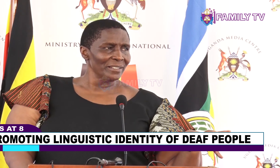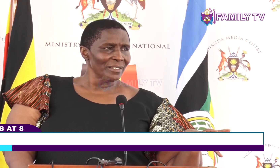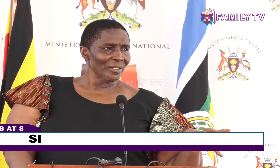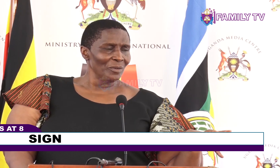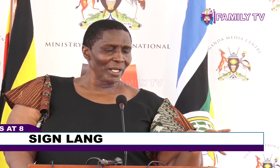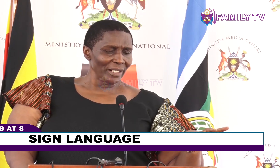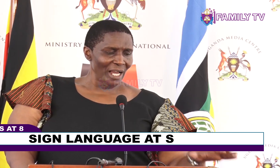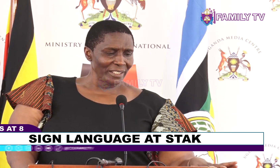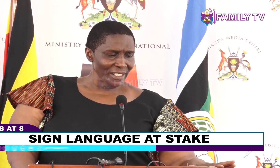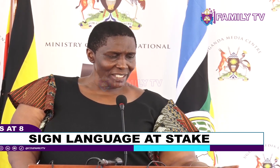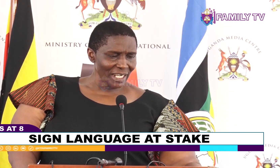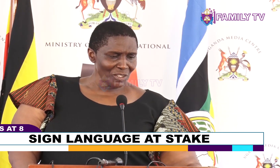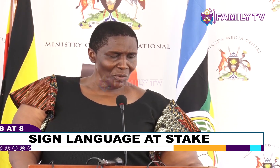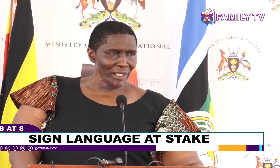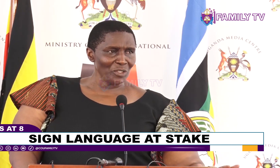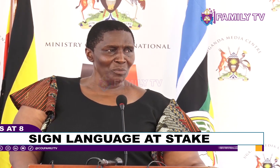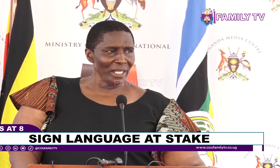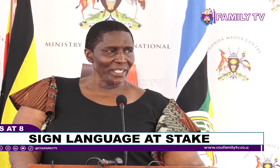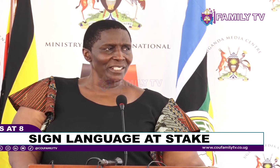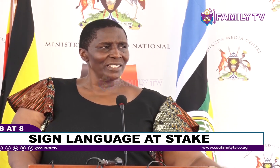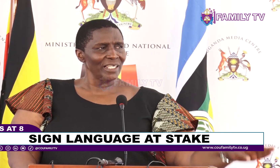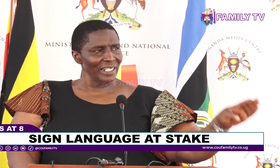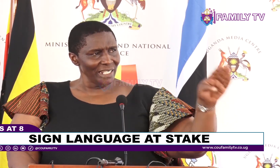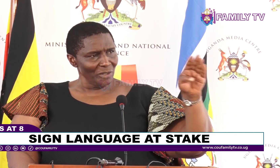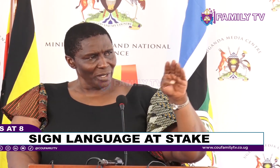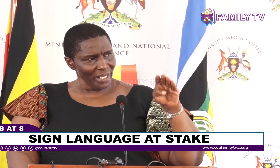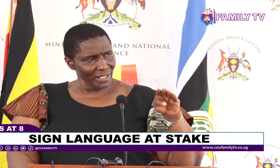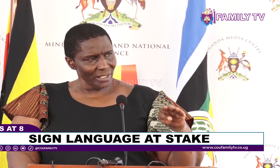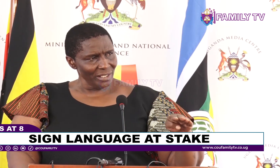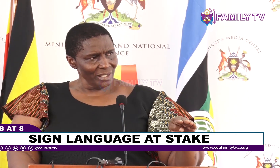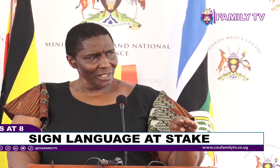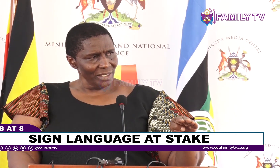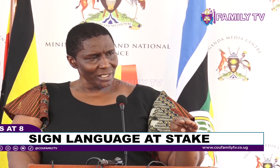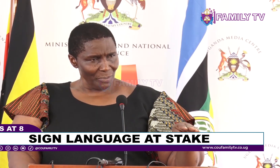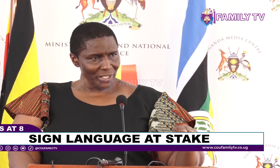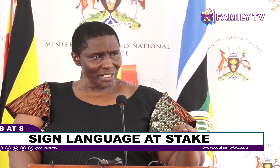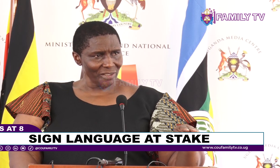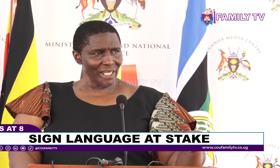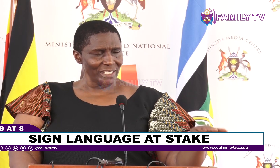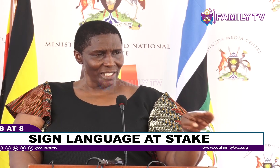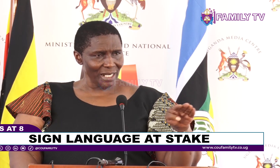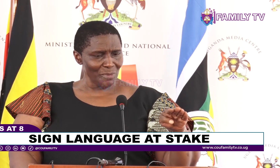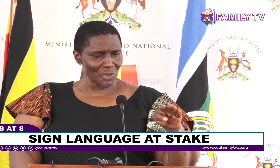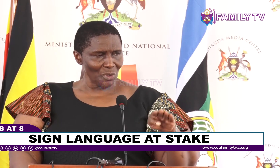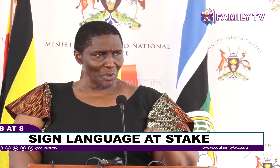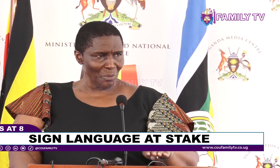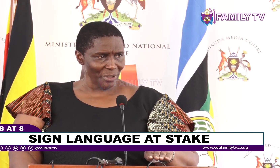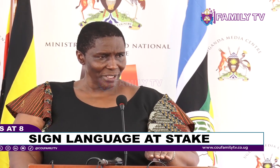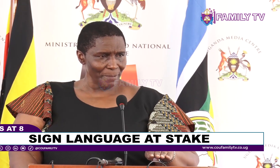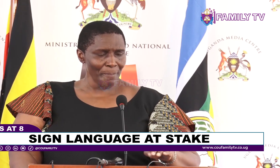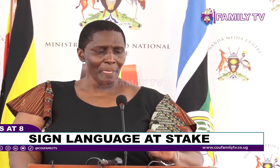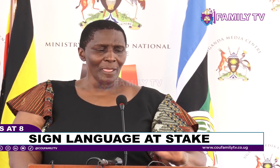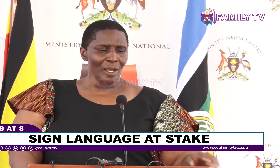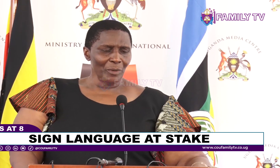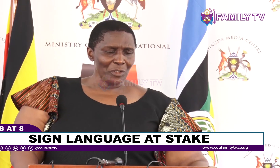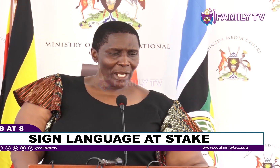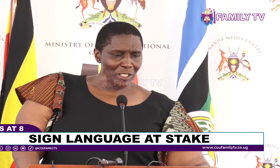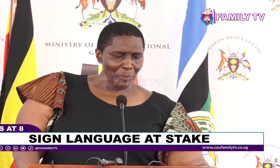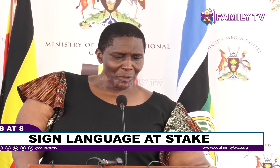We are now at a discussion whether to make it a degree subject so that it comes on board. Honorable Balsamo notes